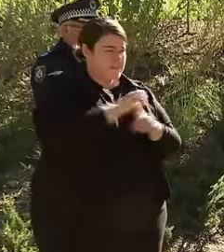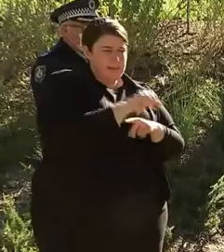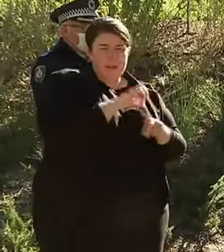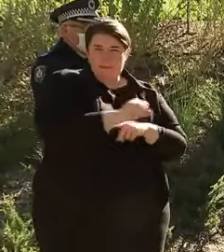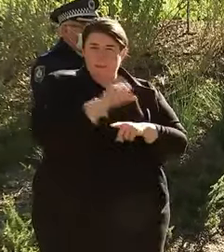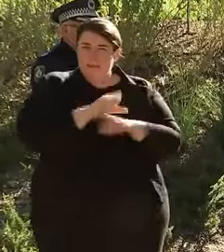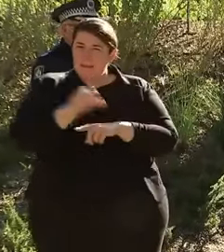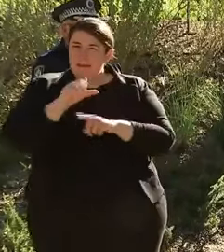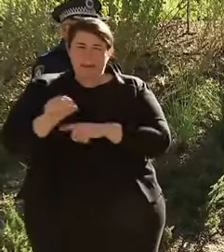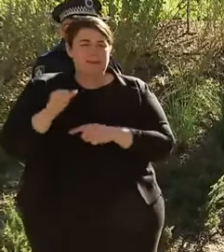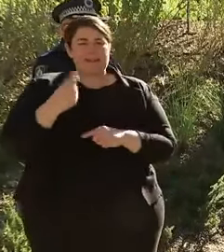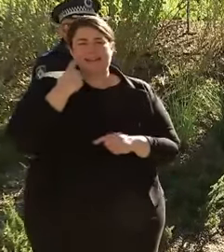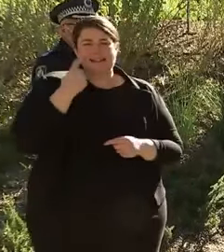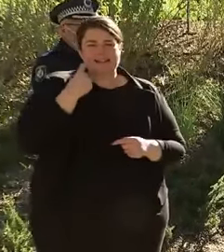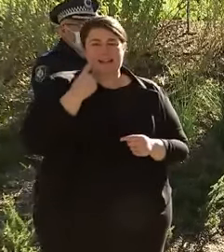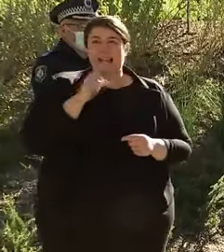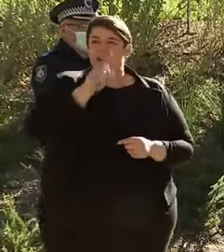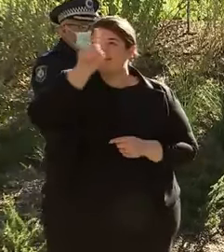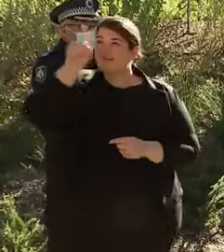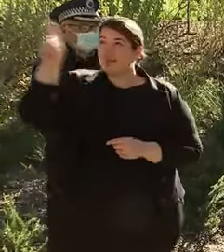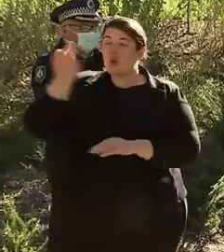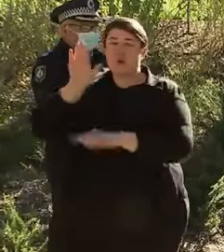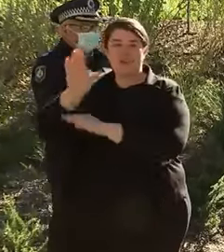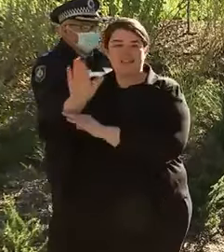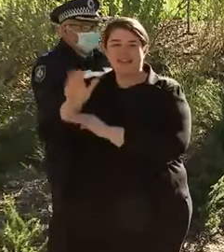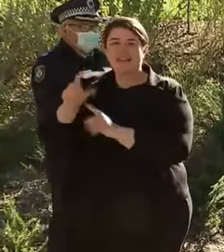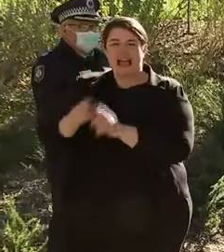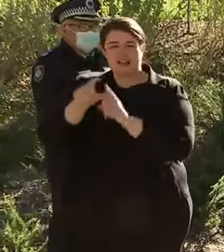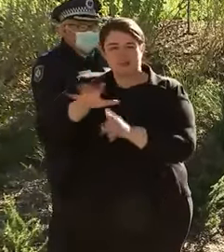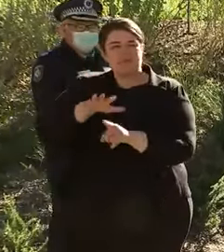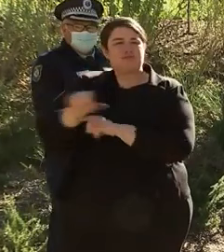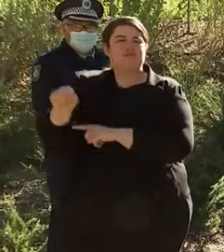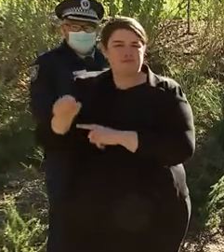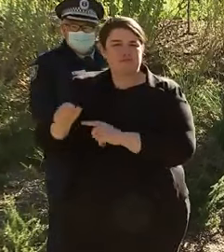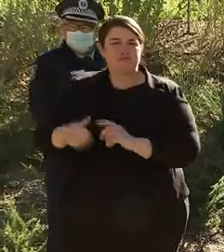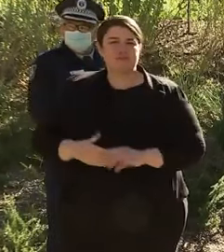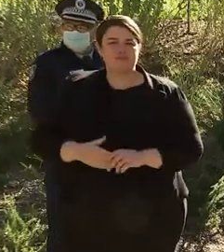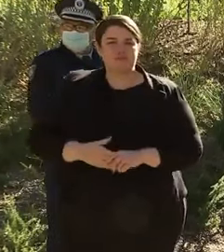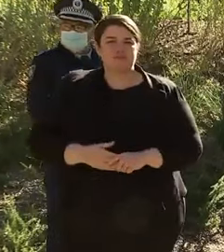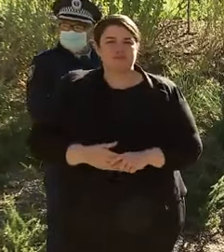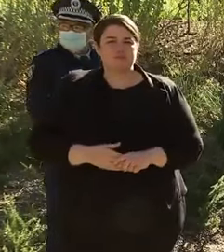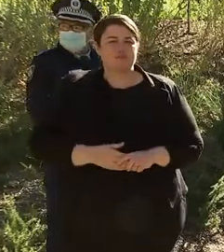going to be extremely high, but in other countries you're not going to. And everybody,